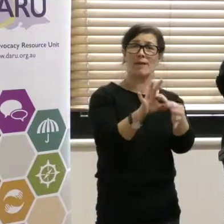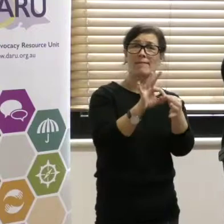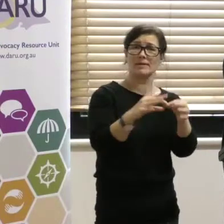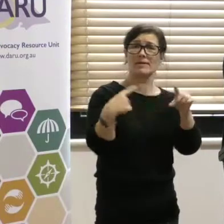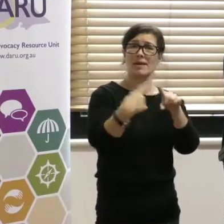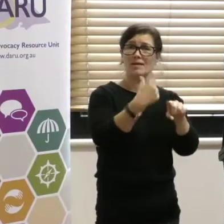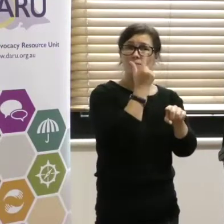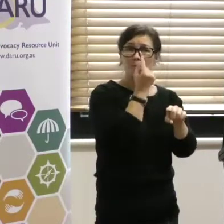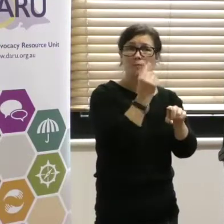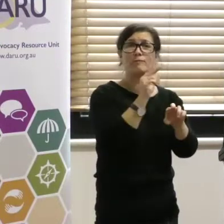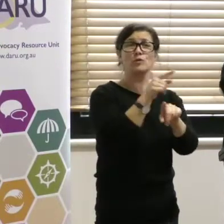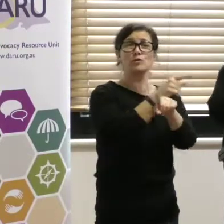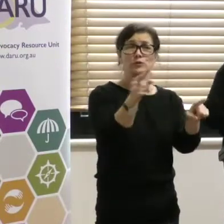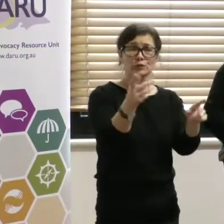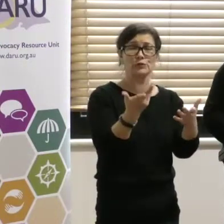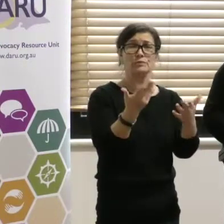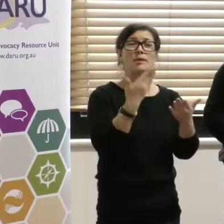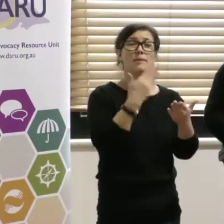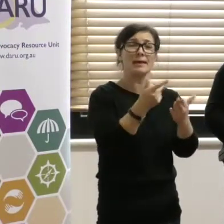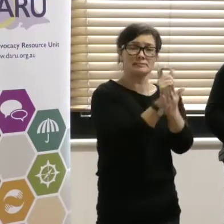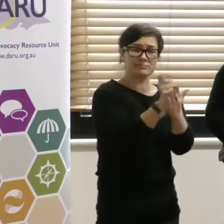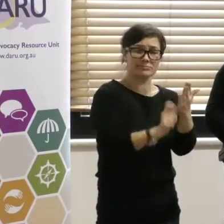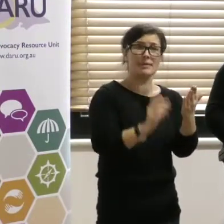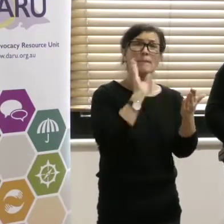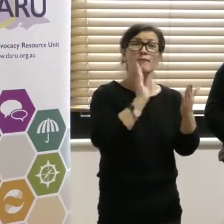and leave them outside on the table before you leave.